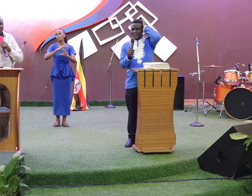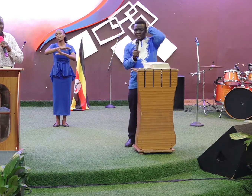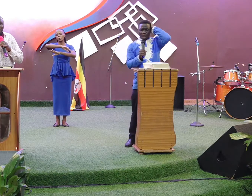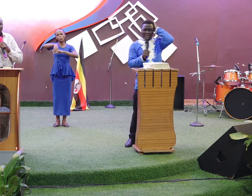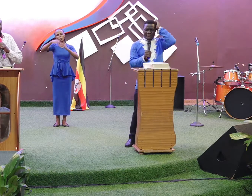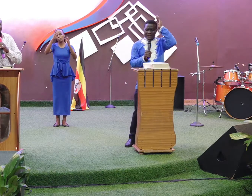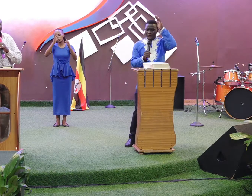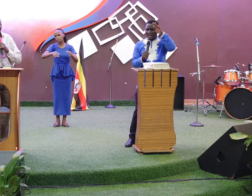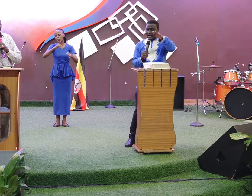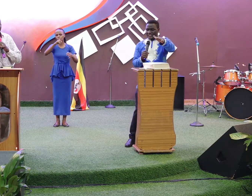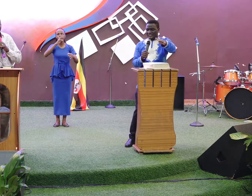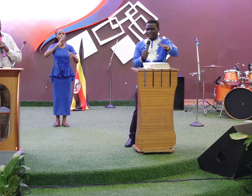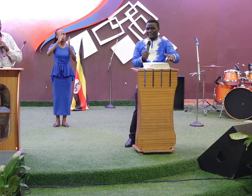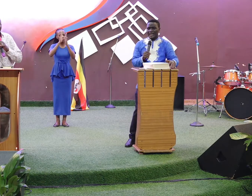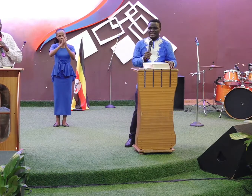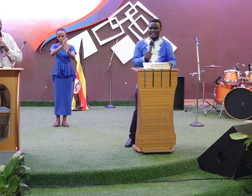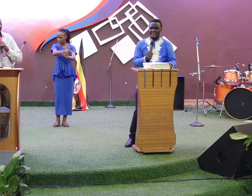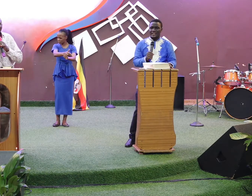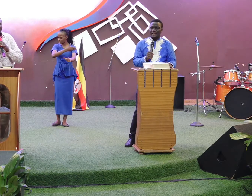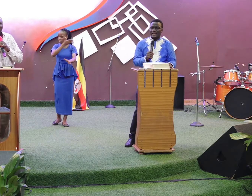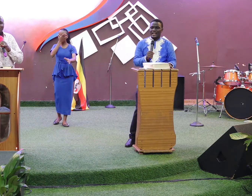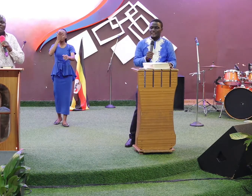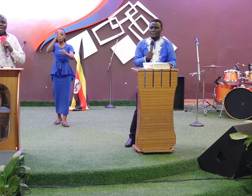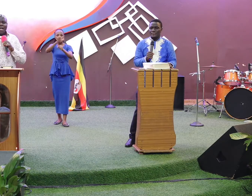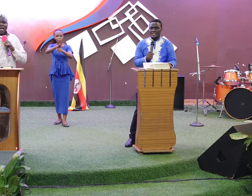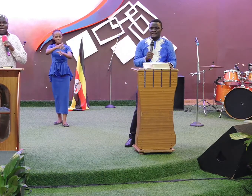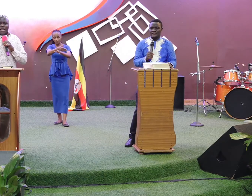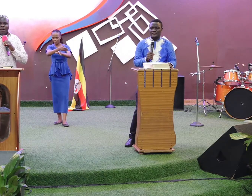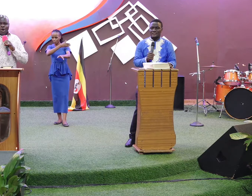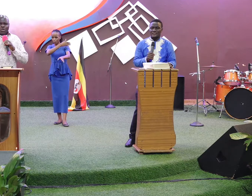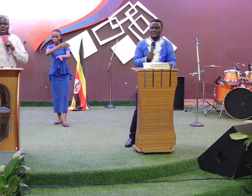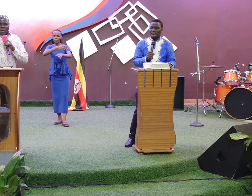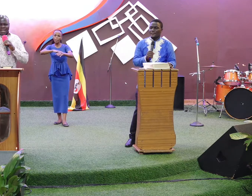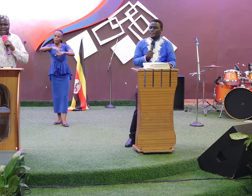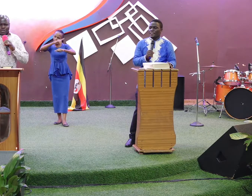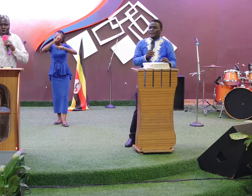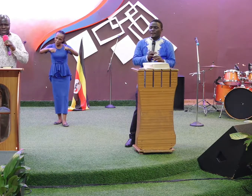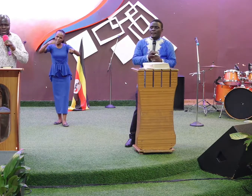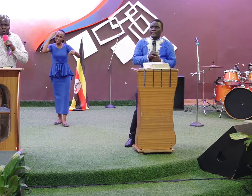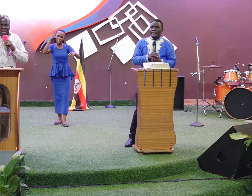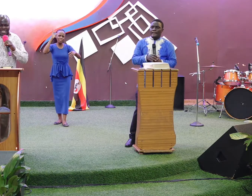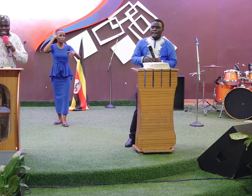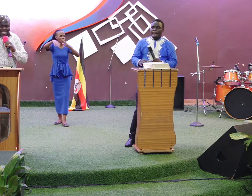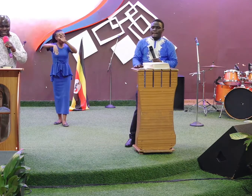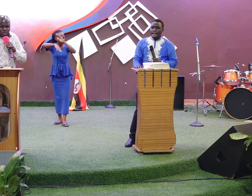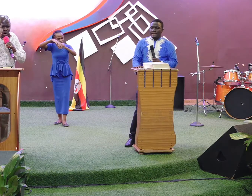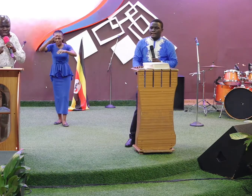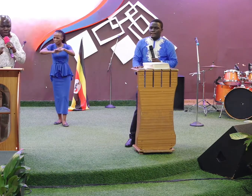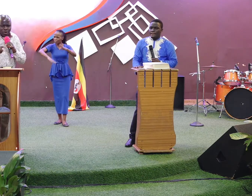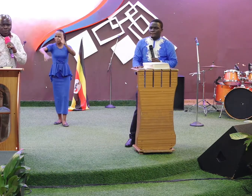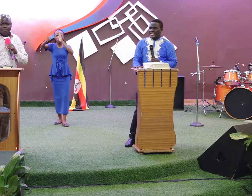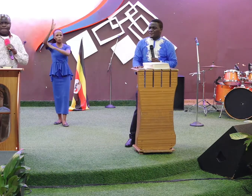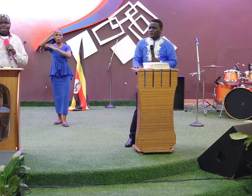city. Whatever you are has a prayer. It has a promise. But if you